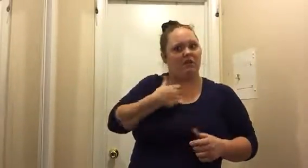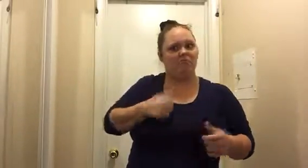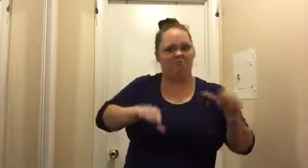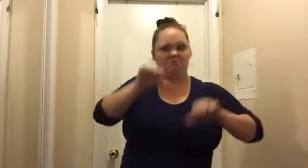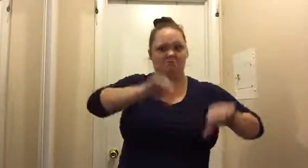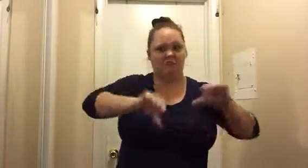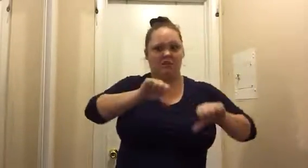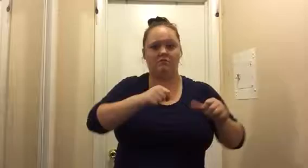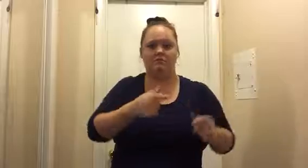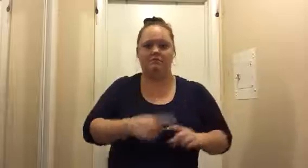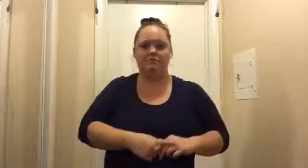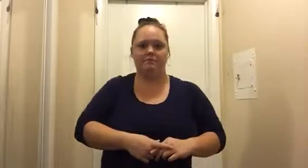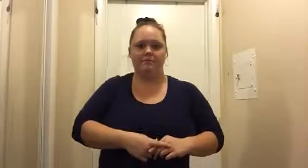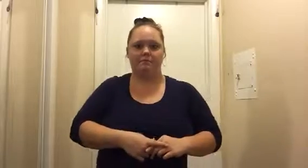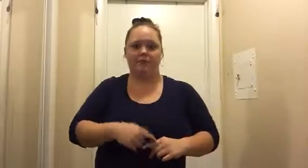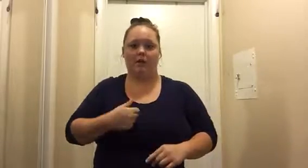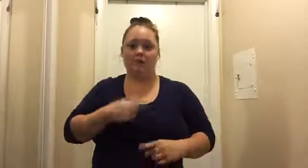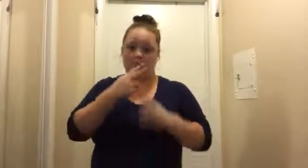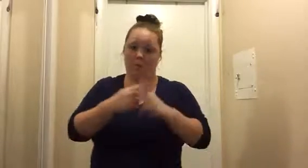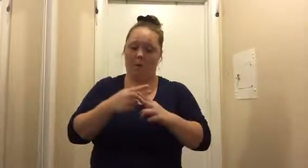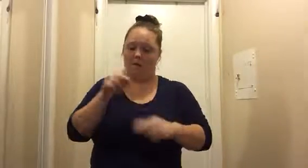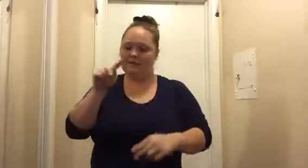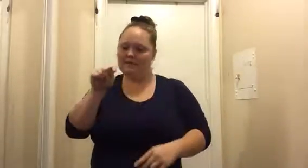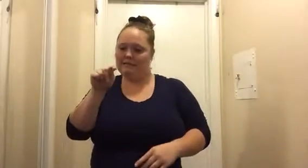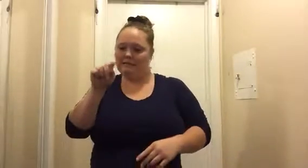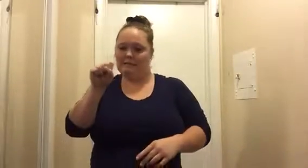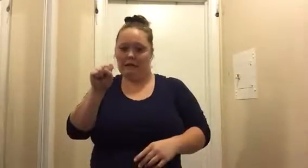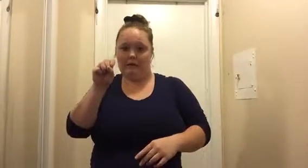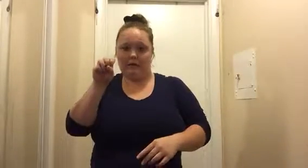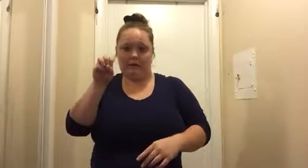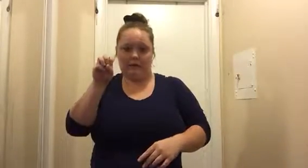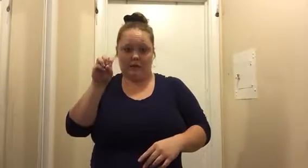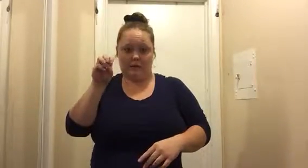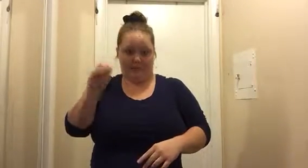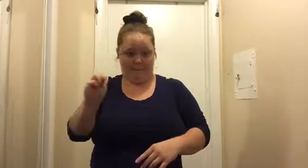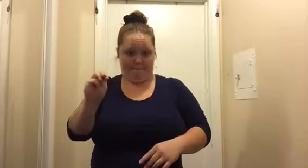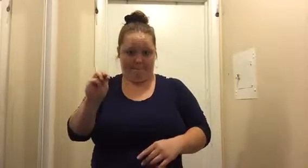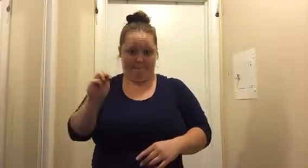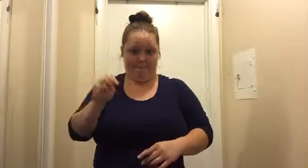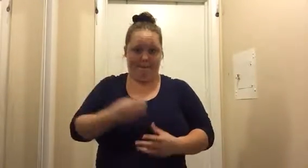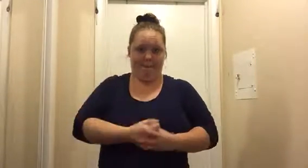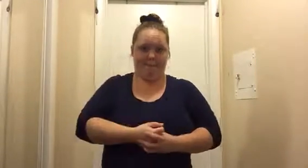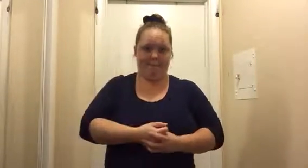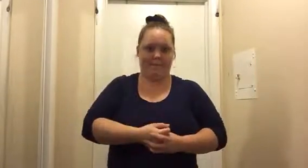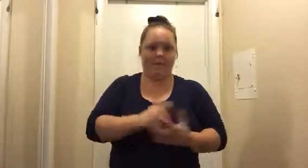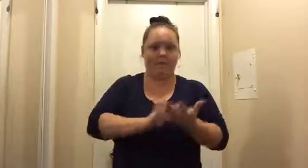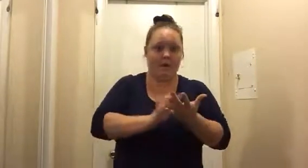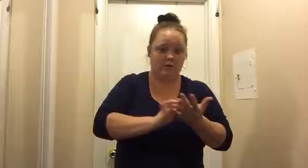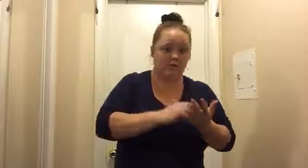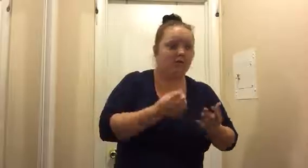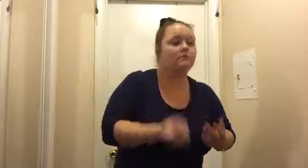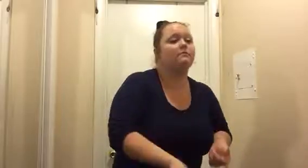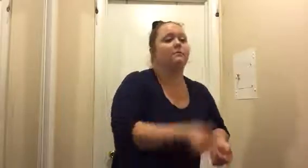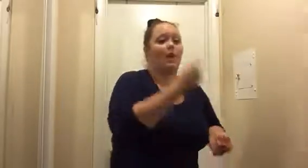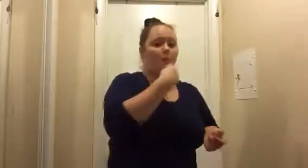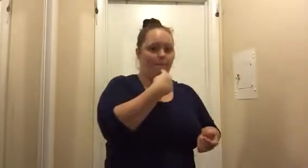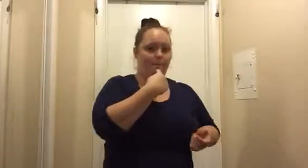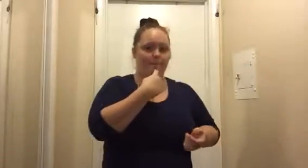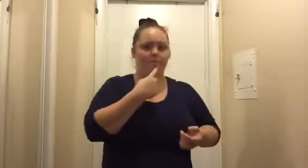or TSM, where one takes an opiate blocker, you wait for an hour so the medication can get into your bloodstream and